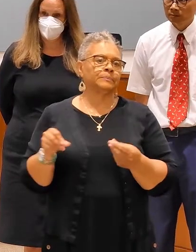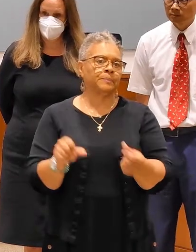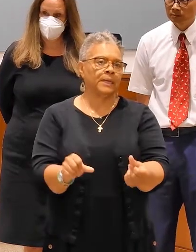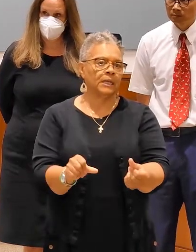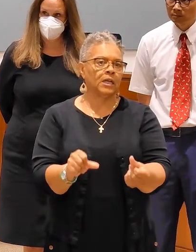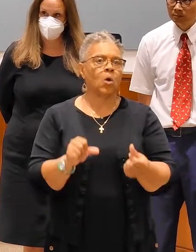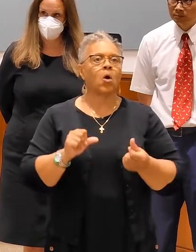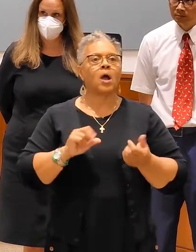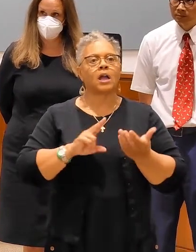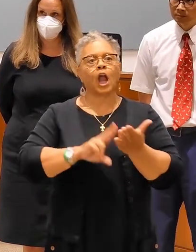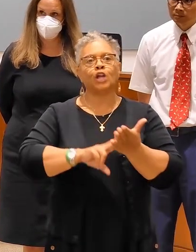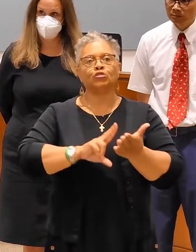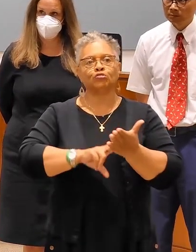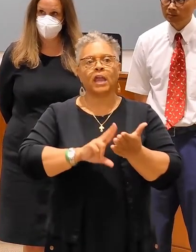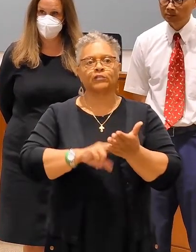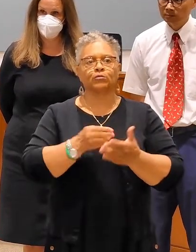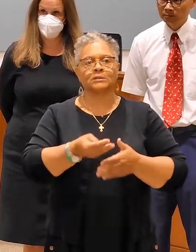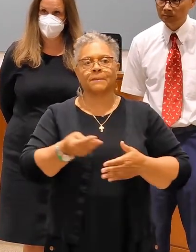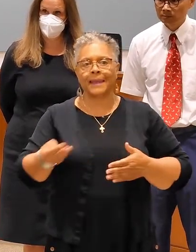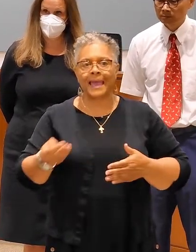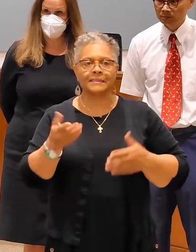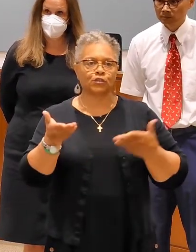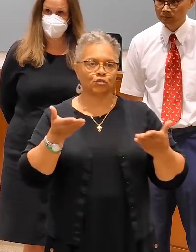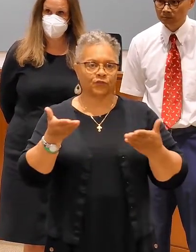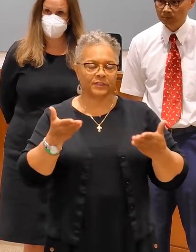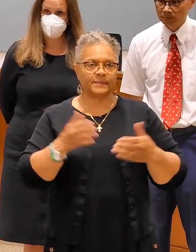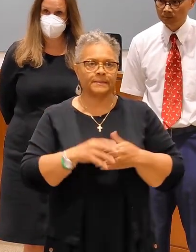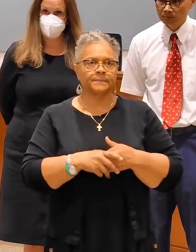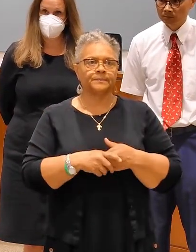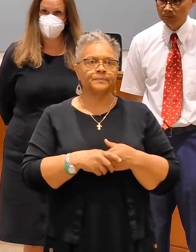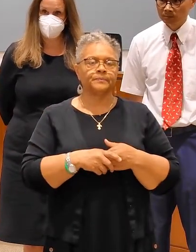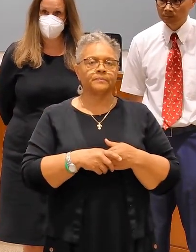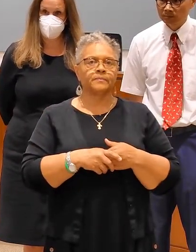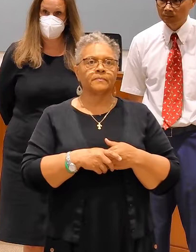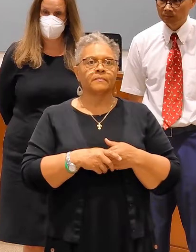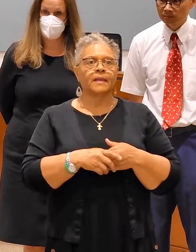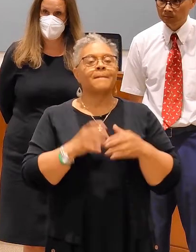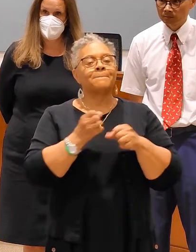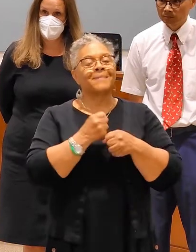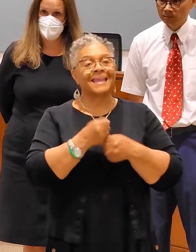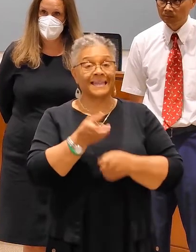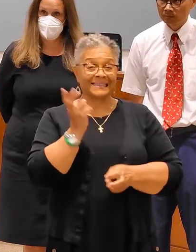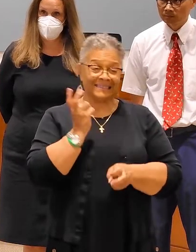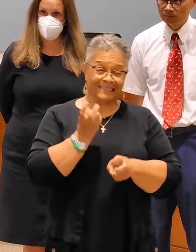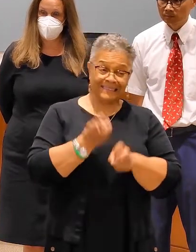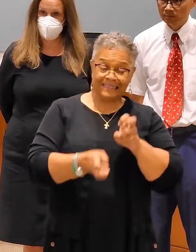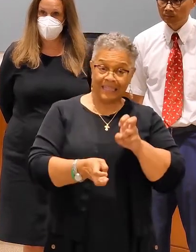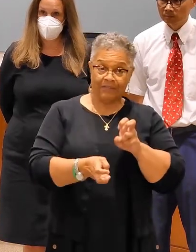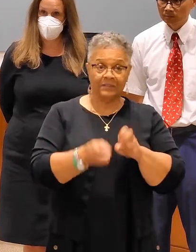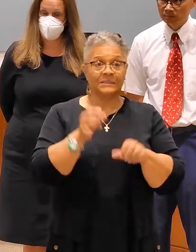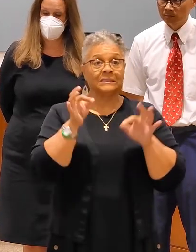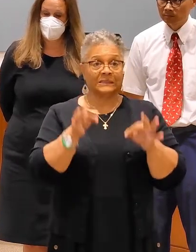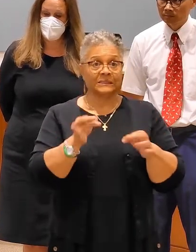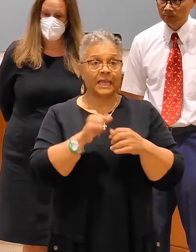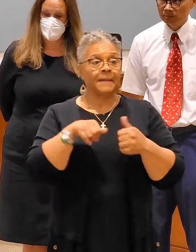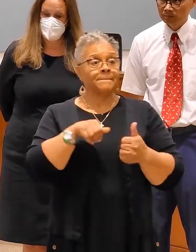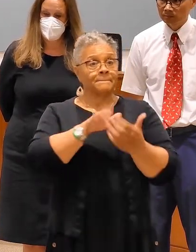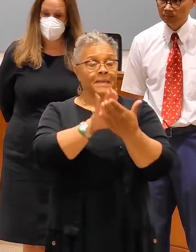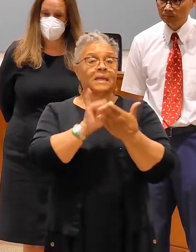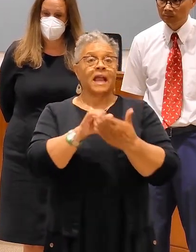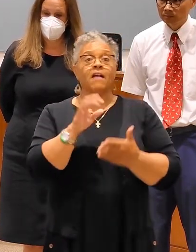contractual supplies and services. By making tough decisions and meeting our fiscal challenges head